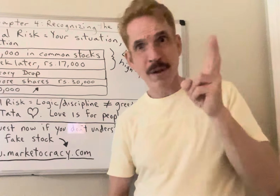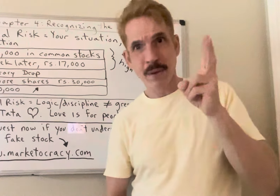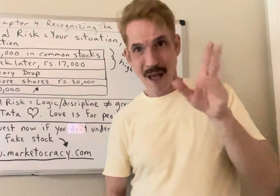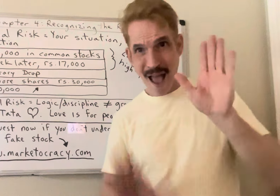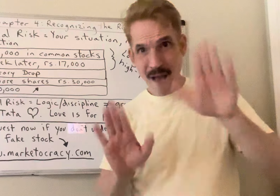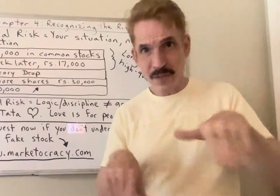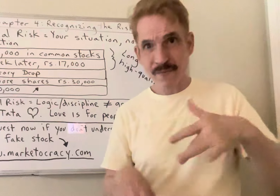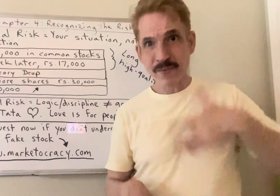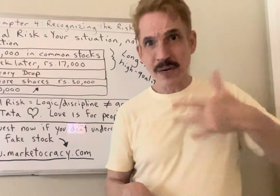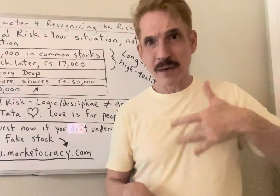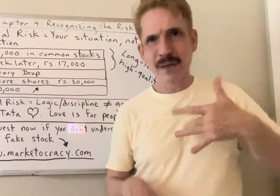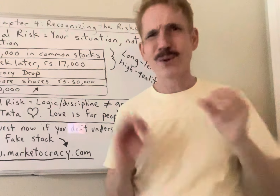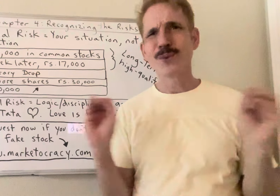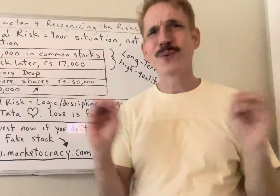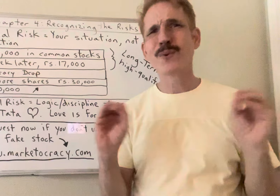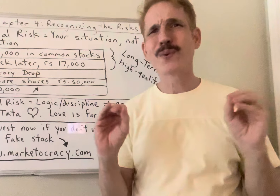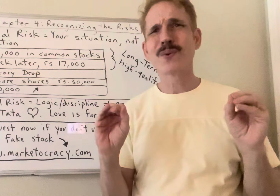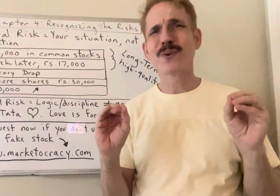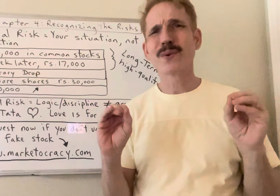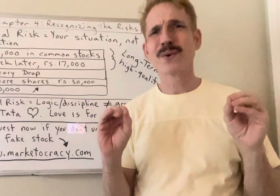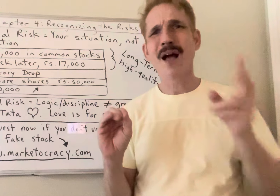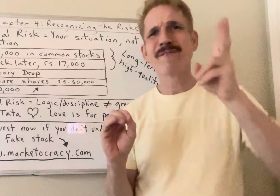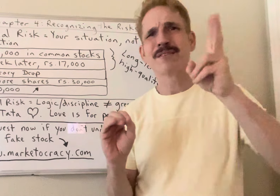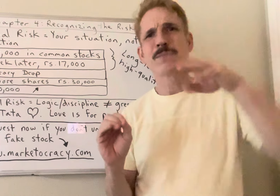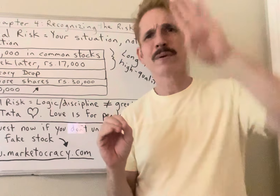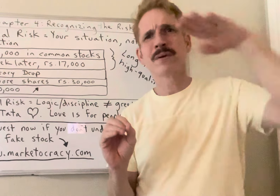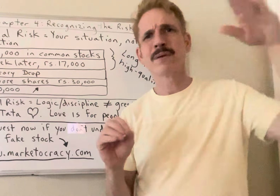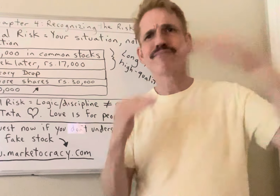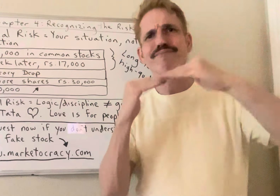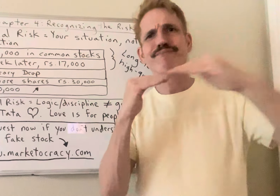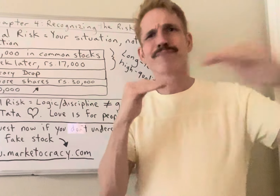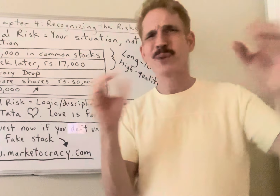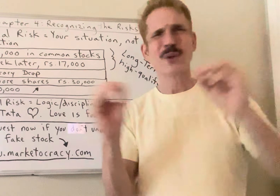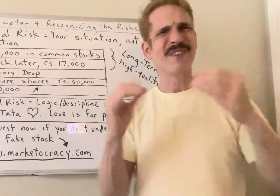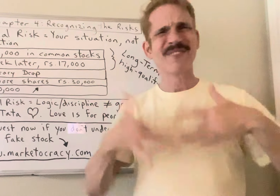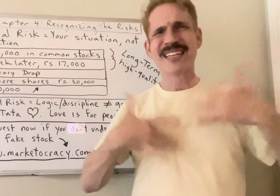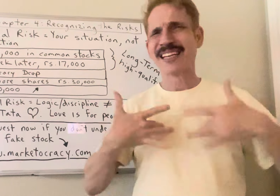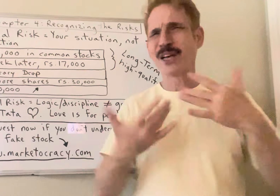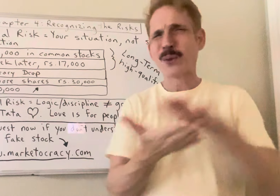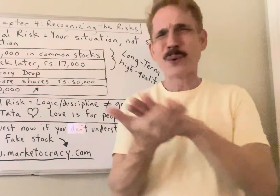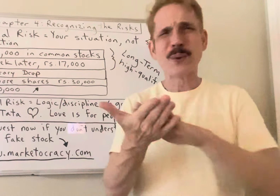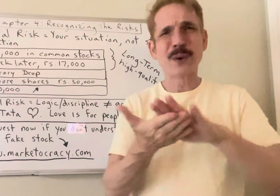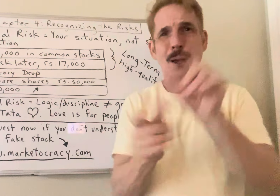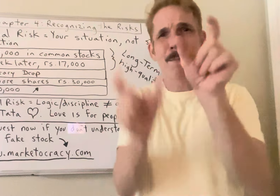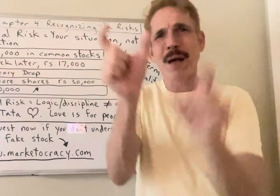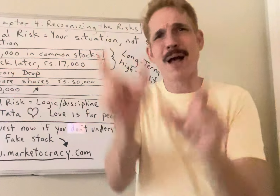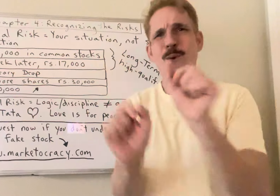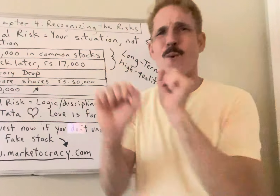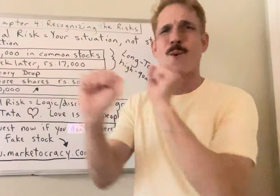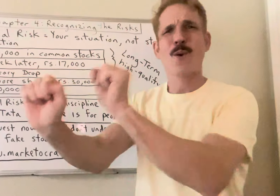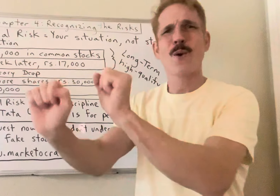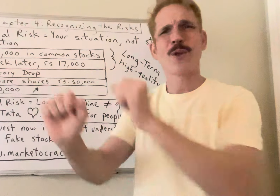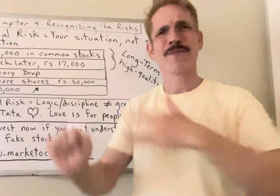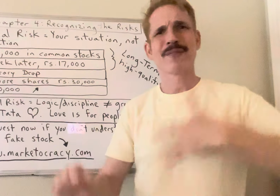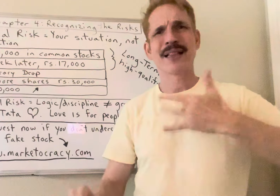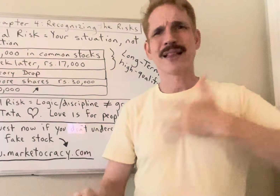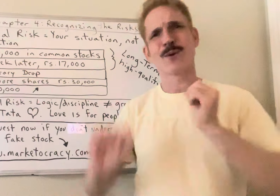like $600, you know, $700. She said that they called their bank, Chase Bank, to find